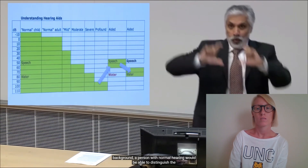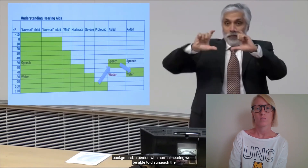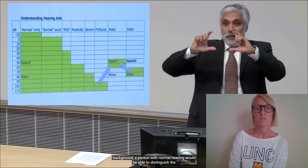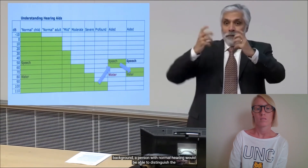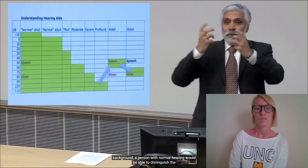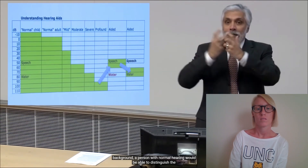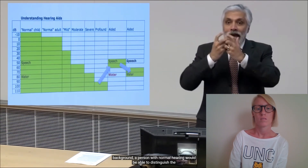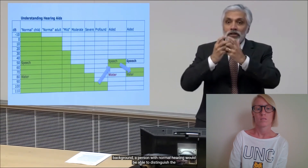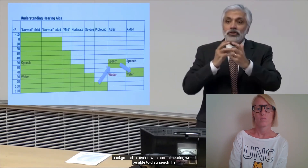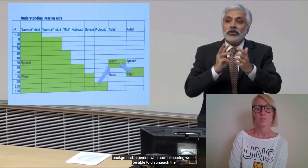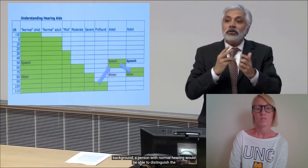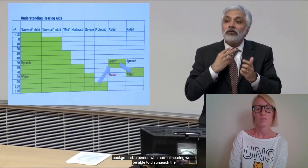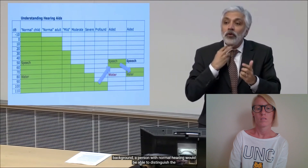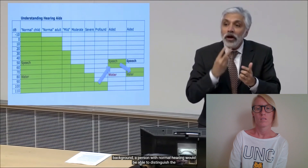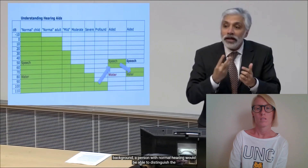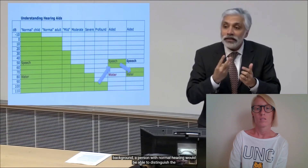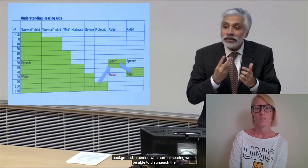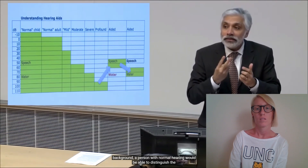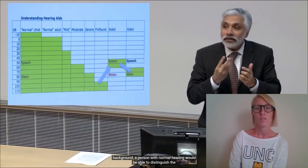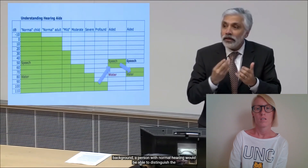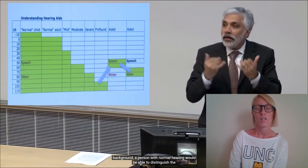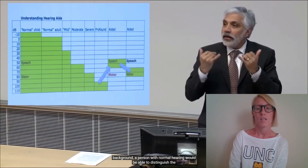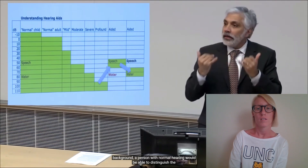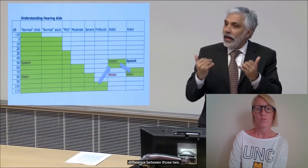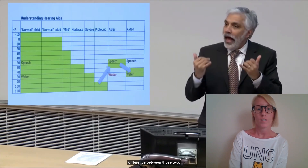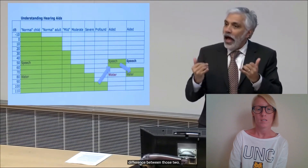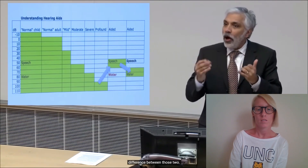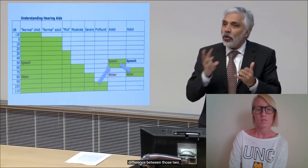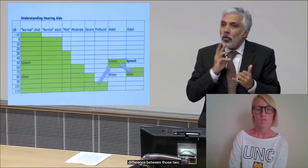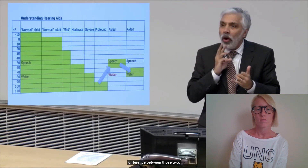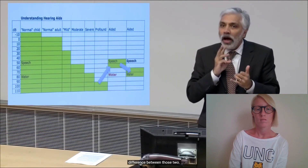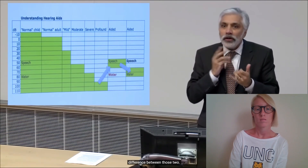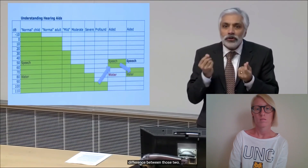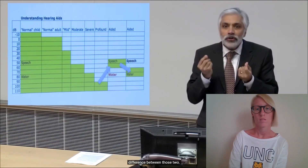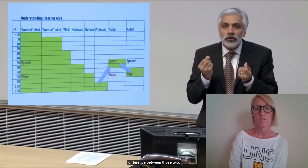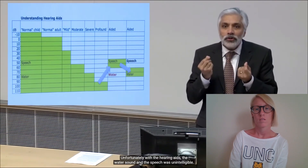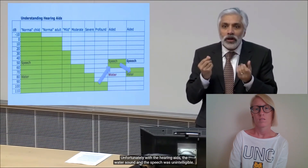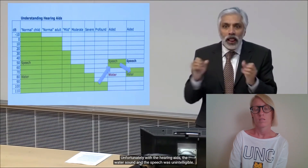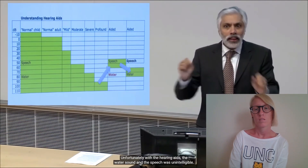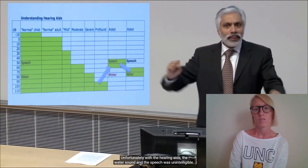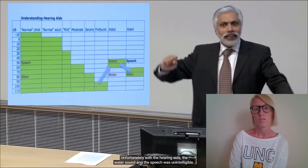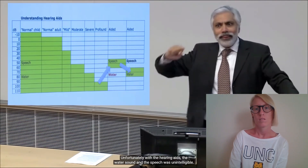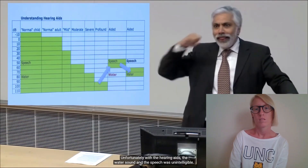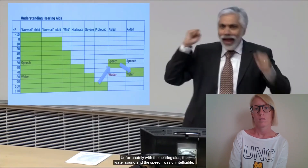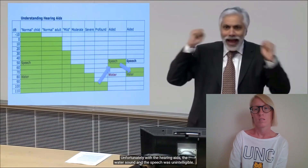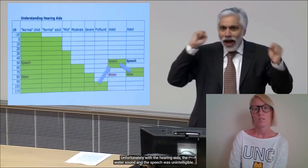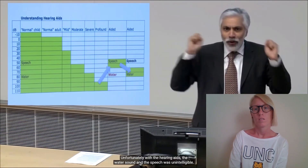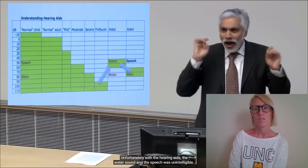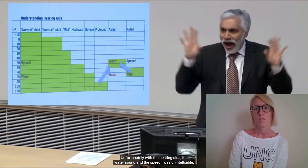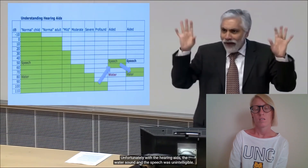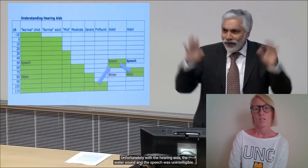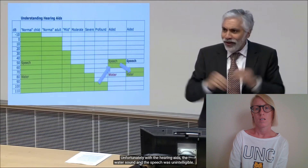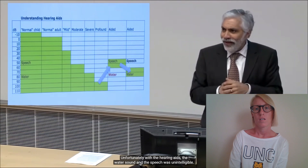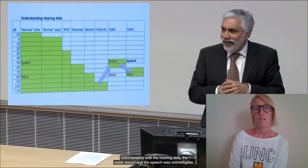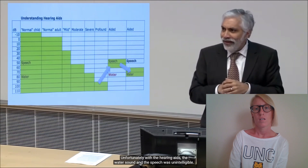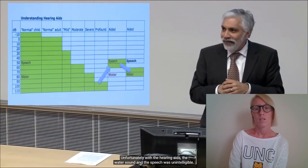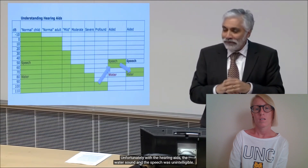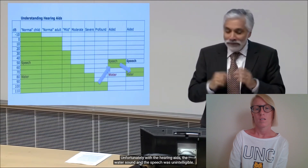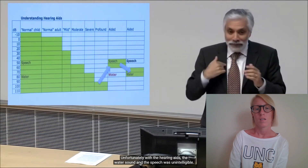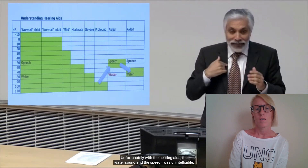sound. A person with normal hearing would be able to distinguish the difference between those two. Unfortunately, with the hearing aids,